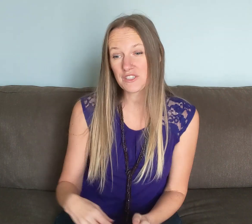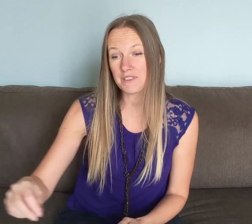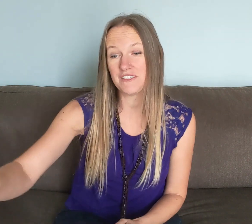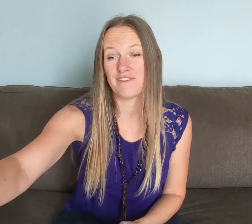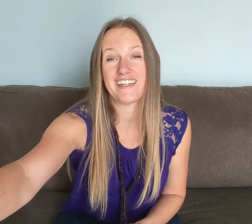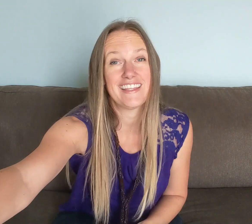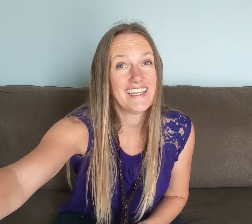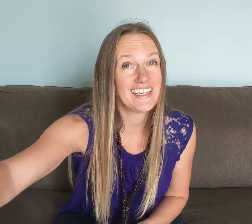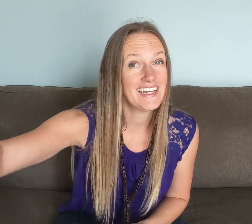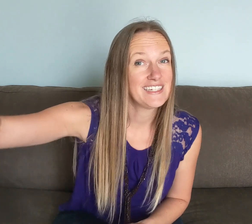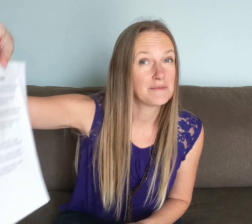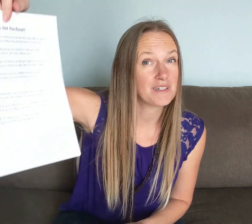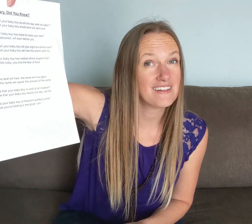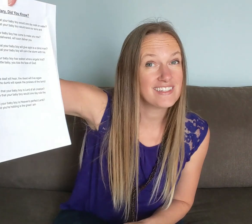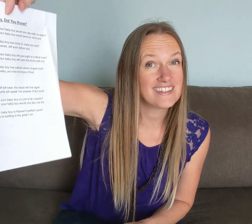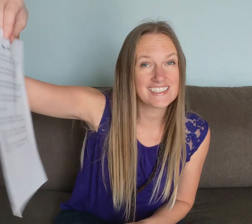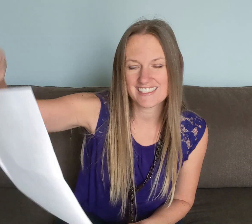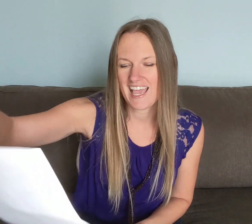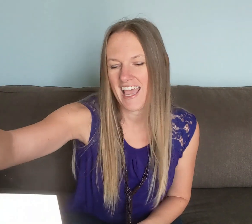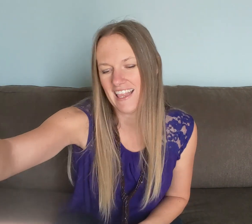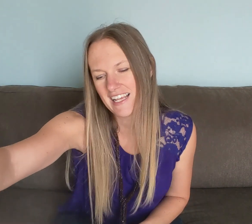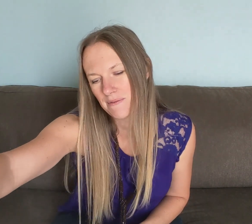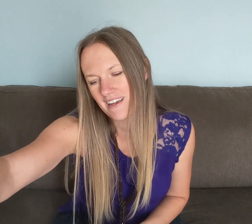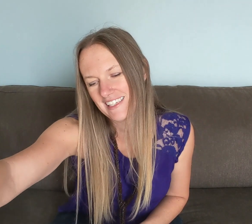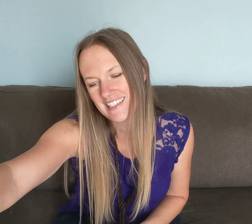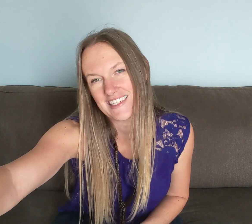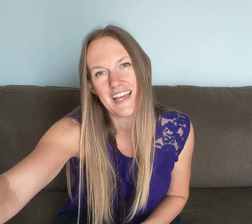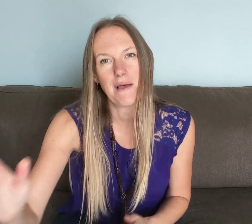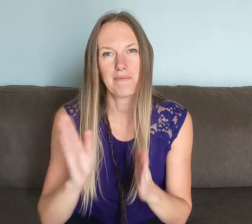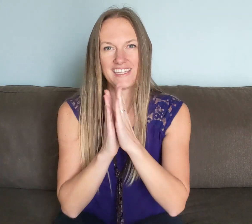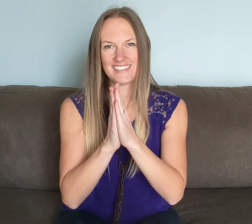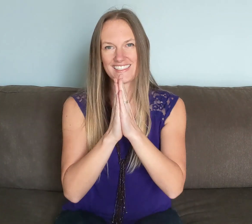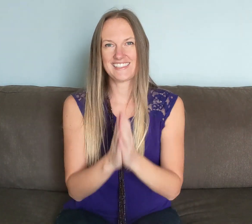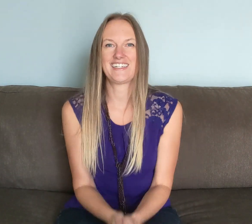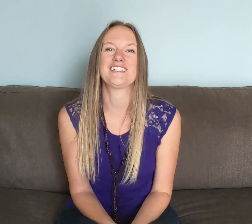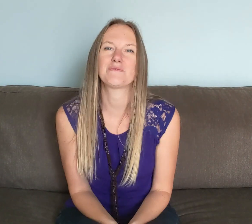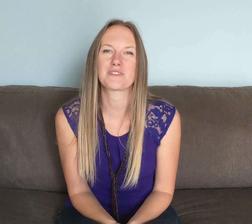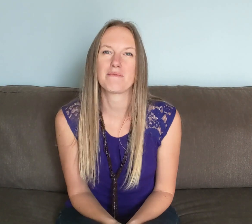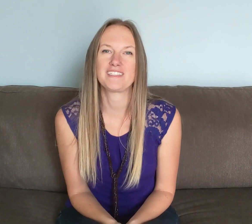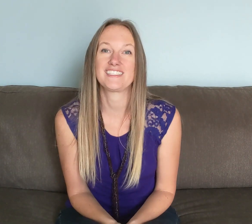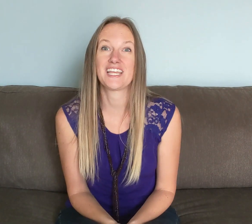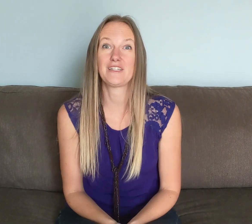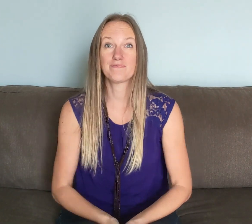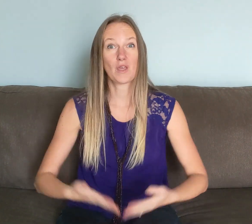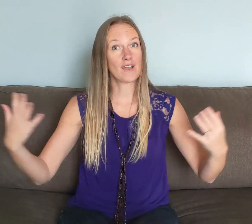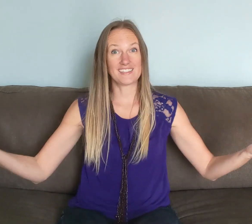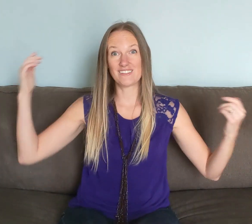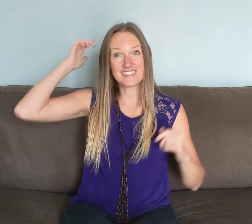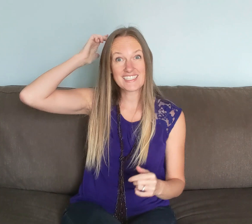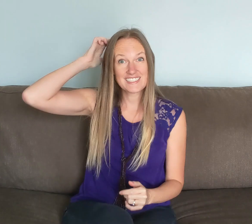description you'll find a link to print off lyrics, and last but not least, please consider subscribing to the channel. Okay, so let's get